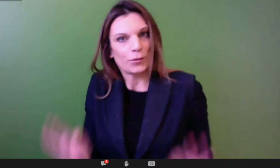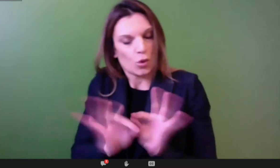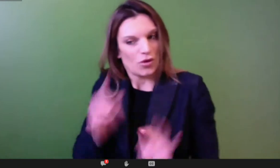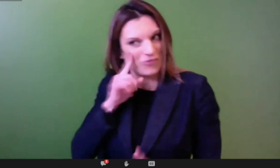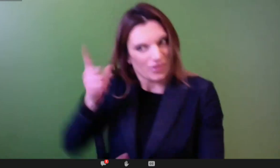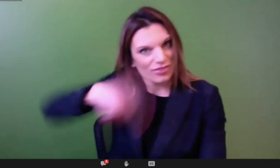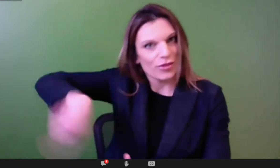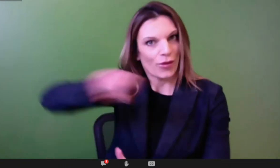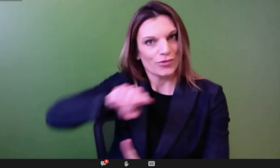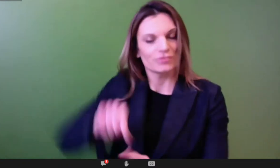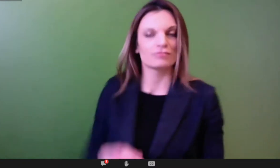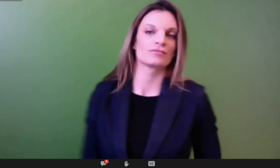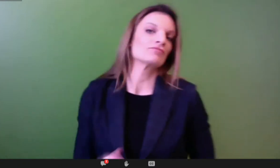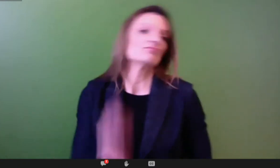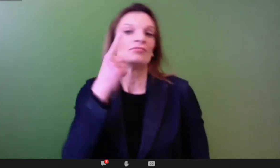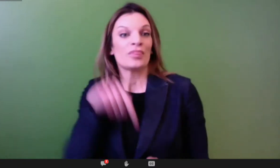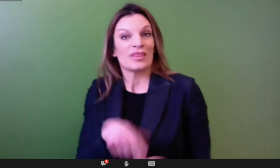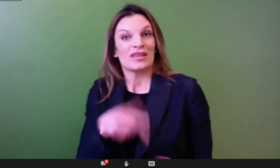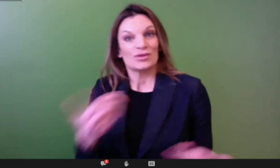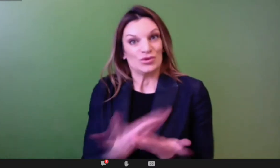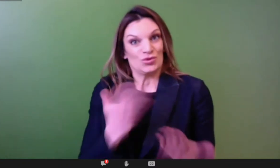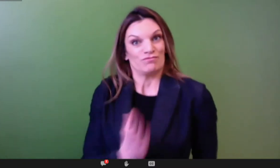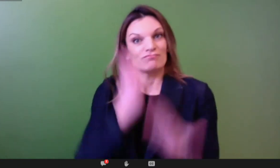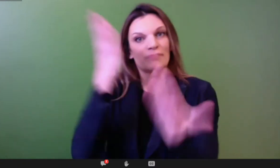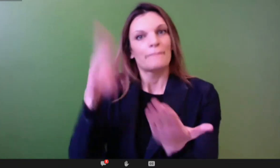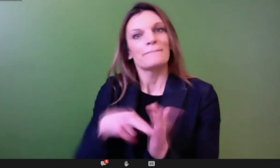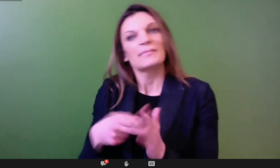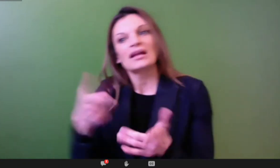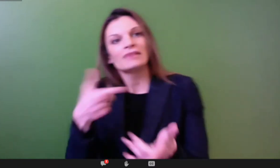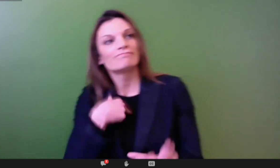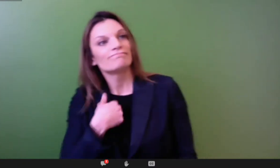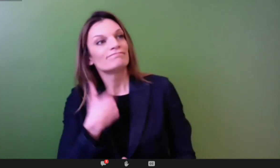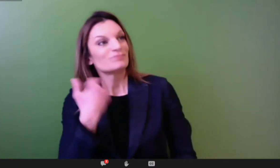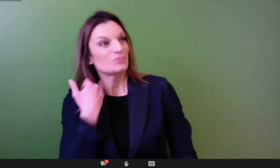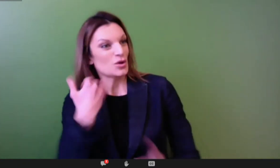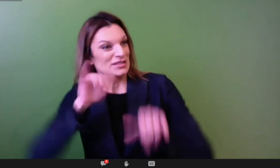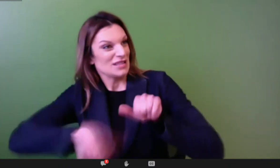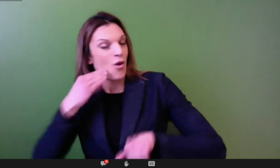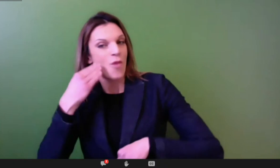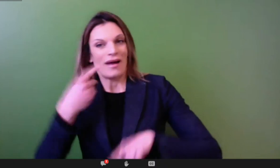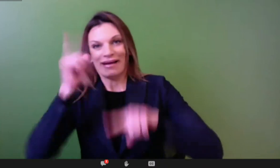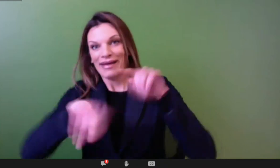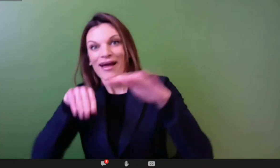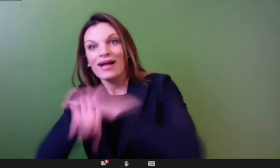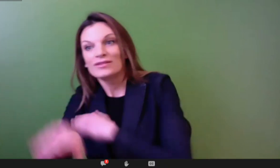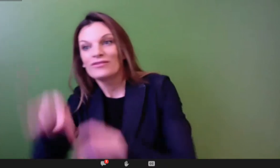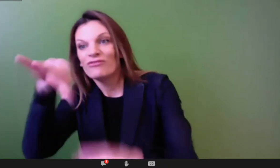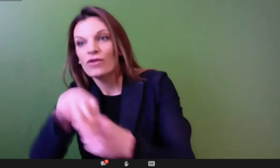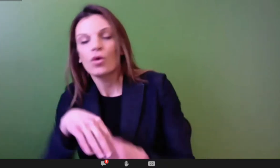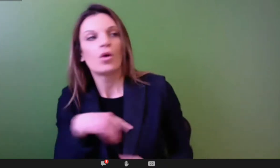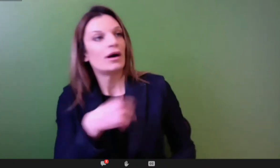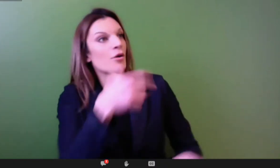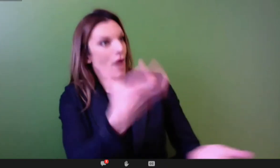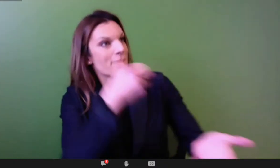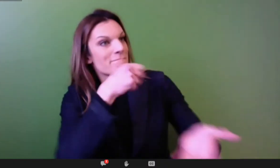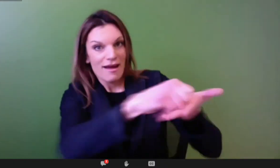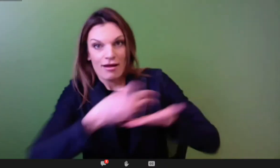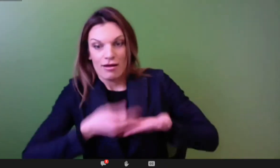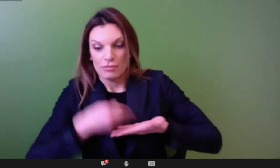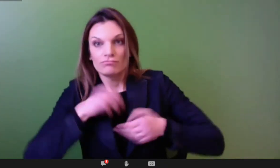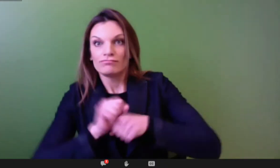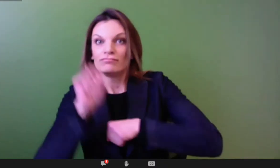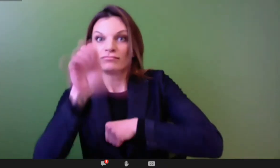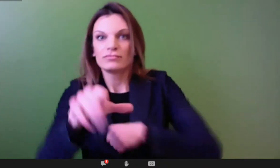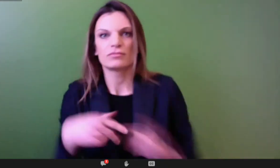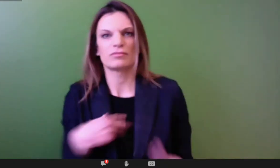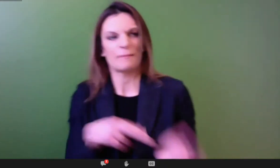bills will absolutely make it harder to request an absentee ballot application and also harder in the ways in which a ballot can be